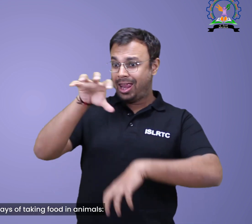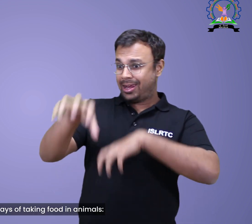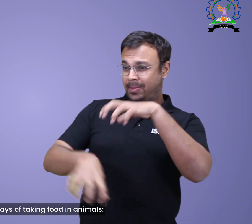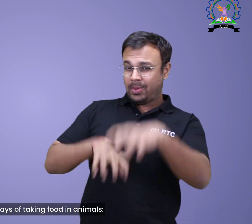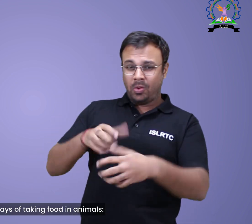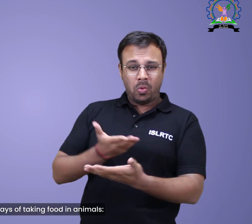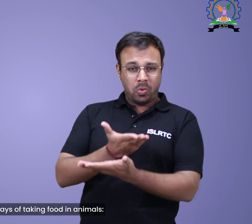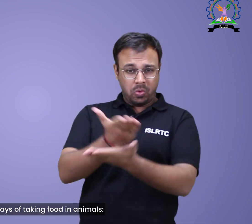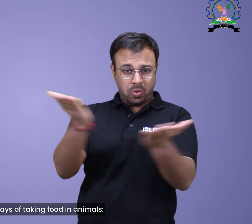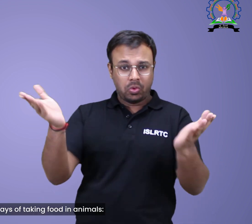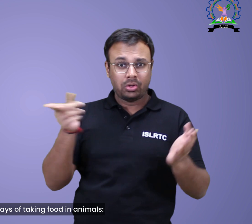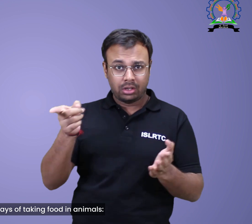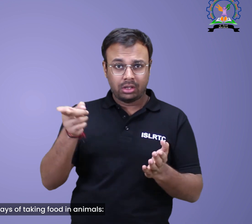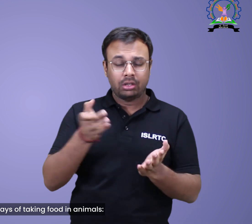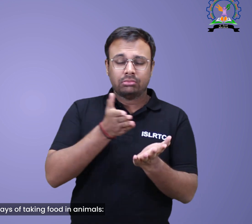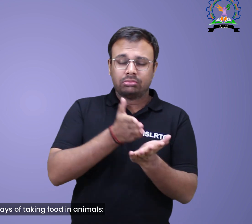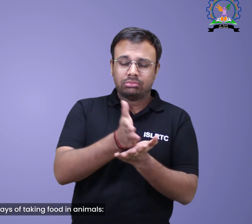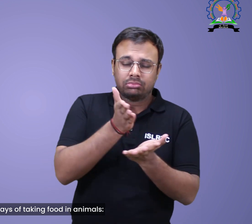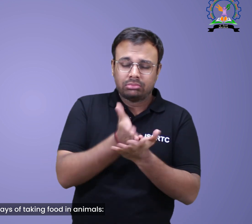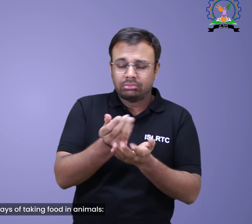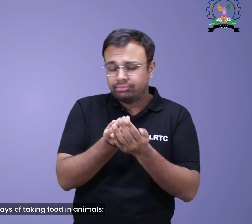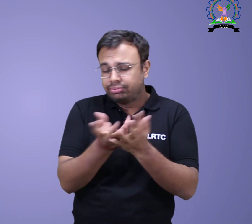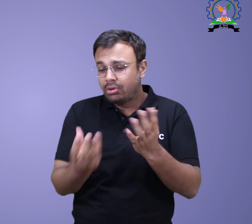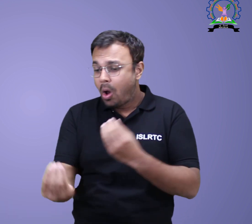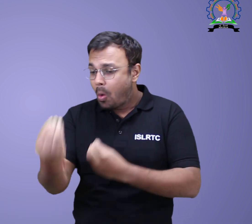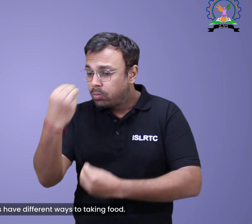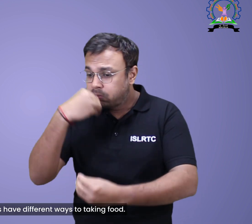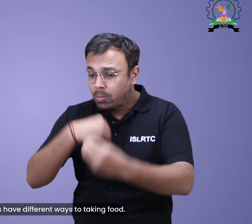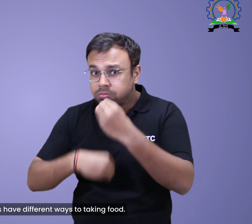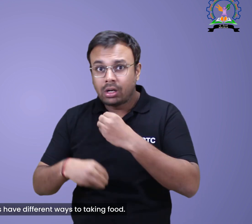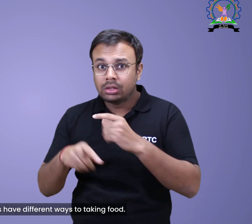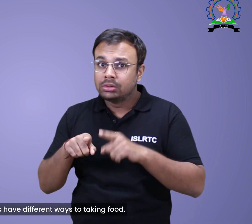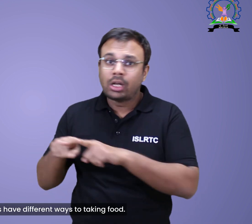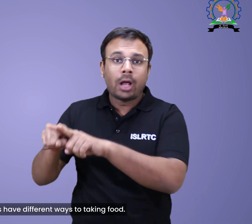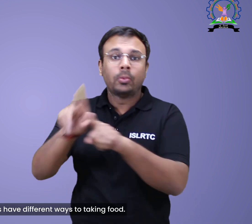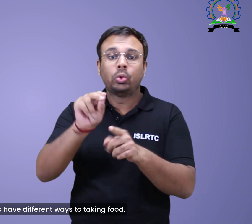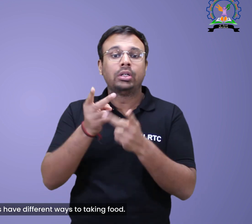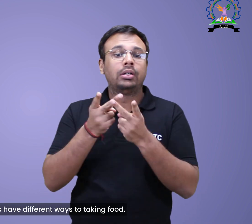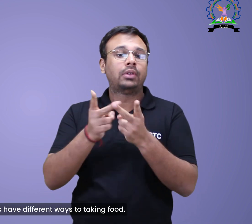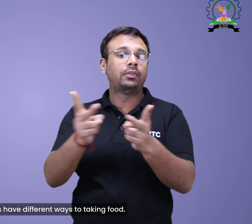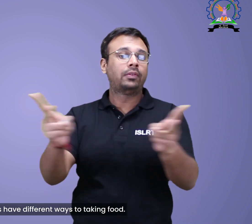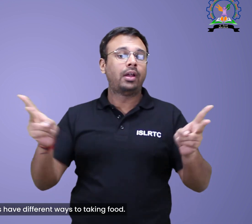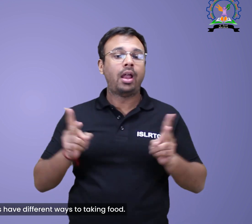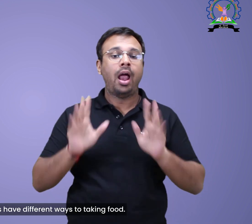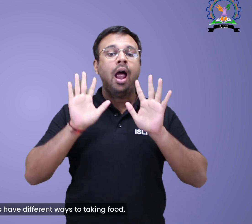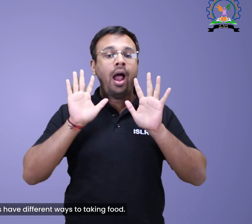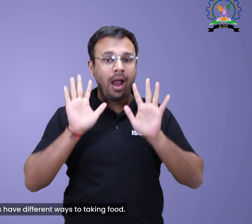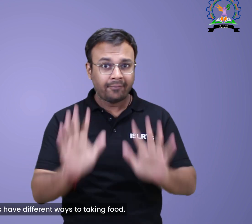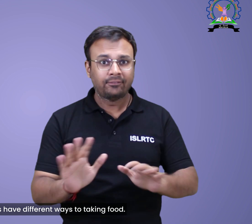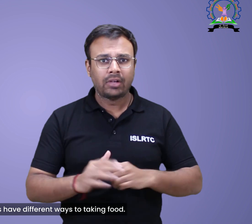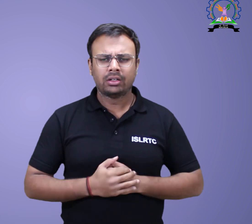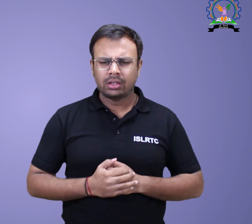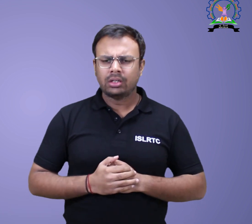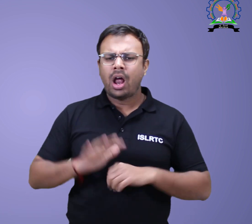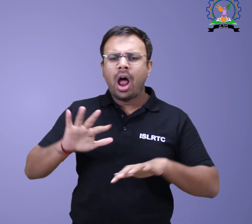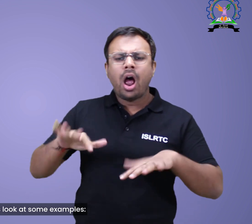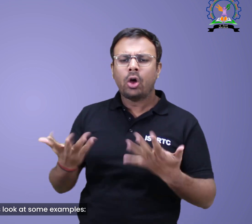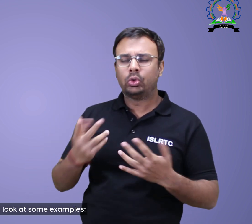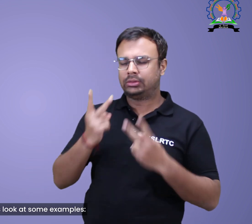Different ways of taking food in animals. Different animals have different ways to taking food. Let